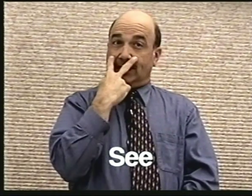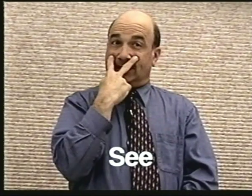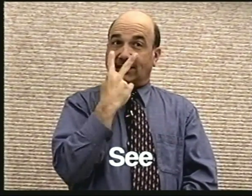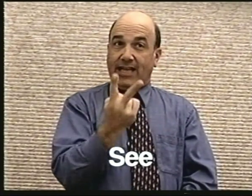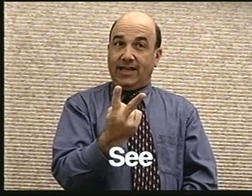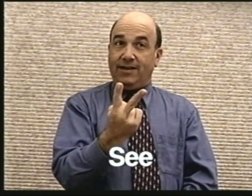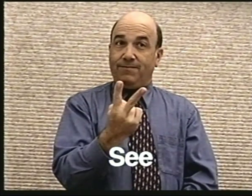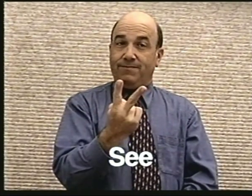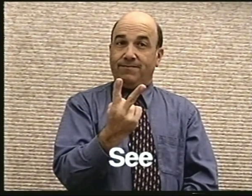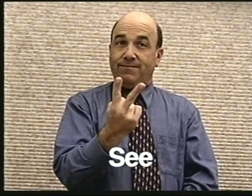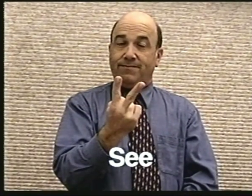See.